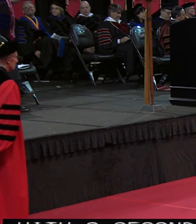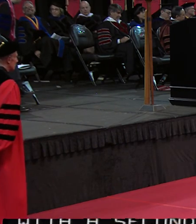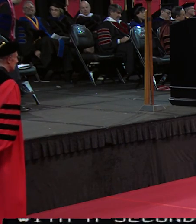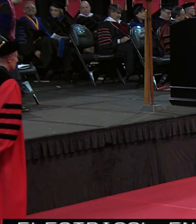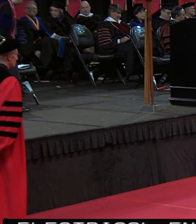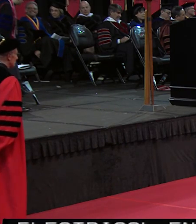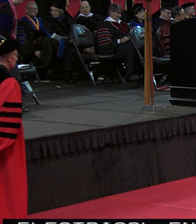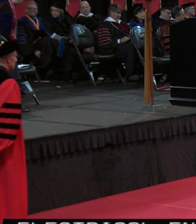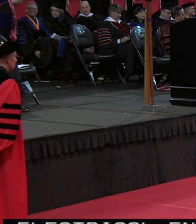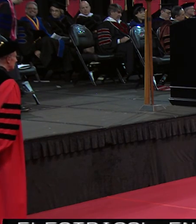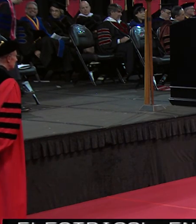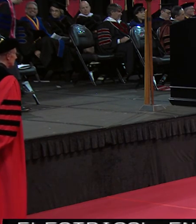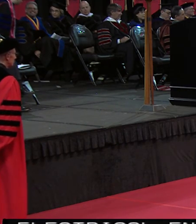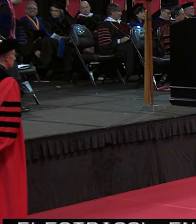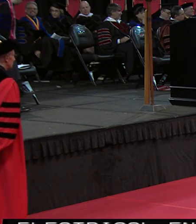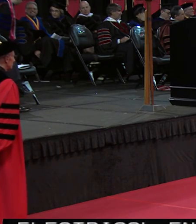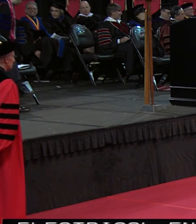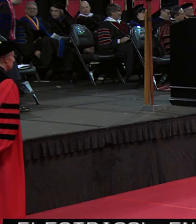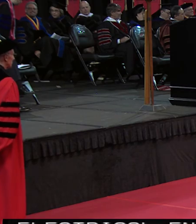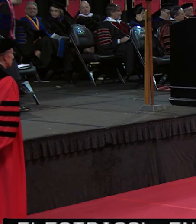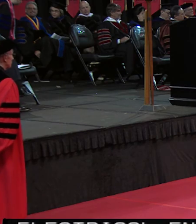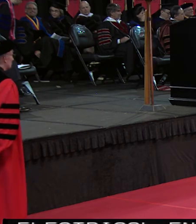Irene May Townley-Smith.